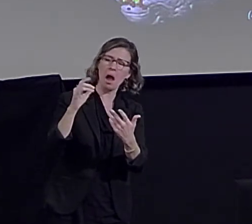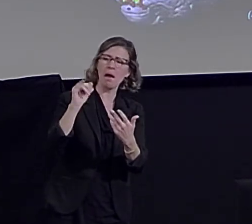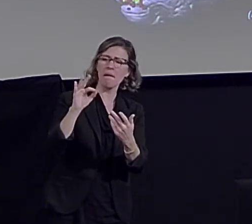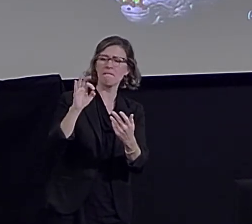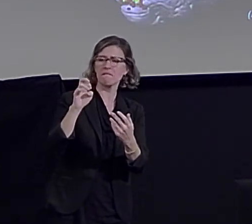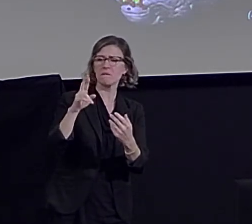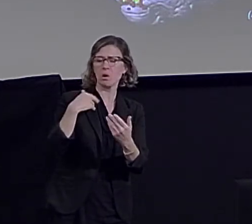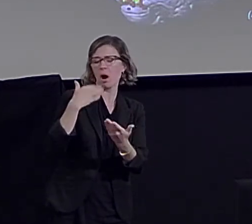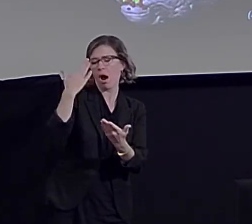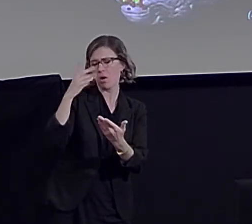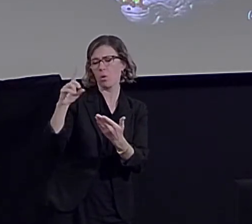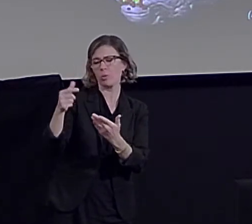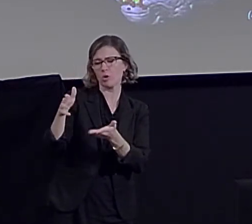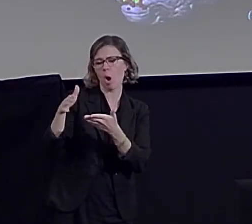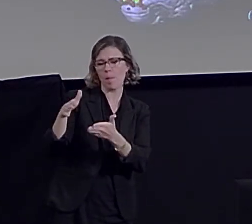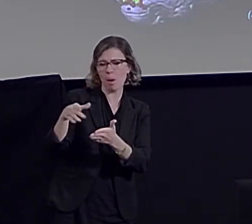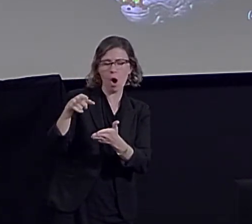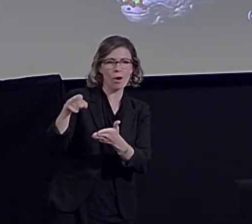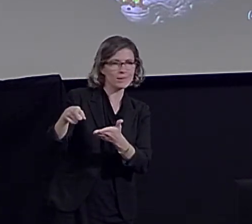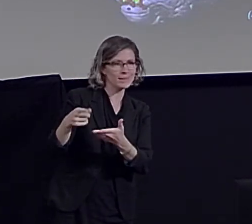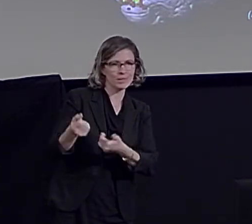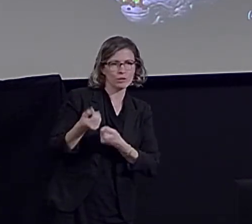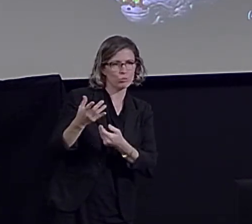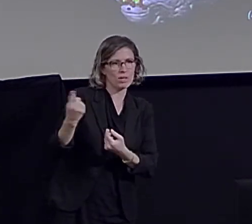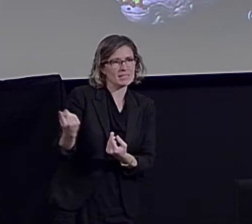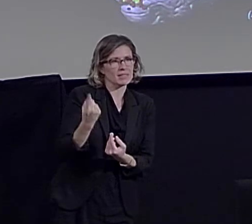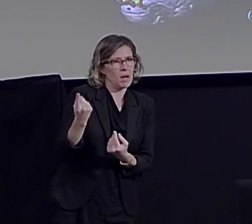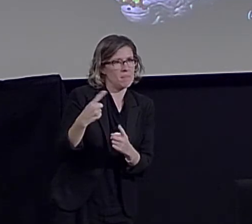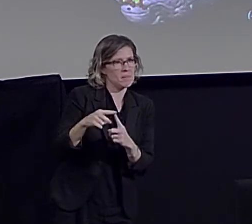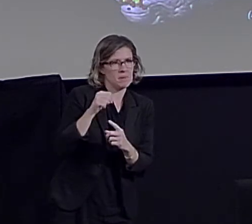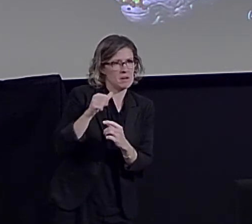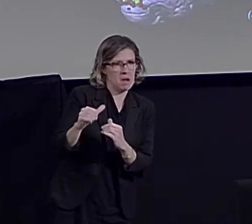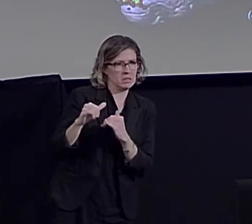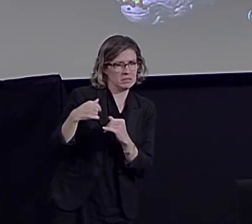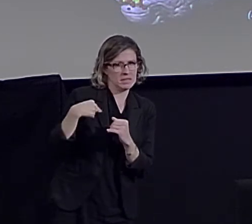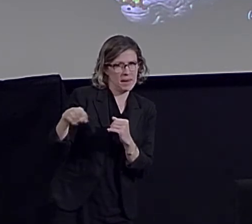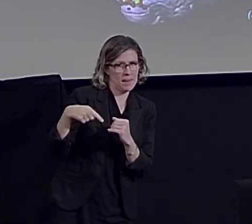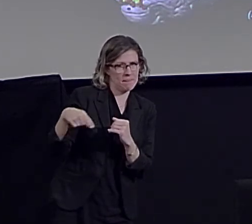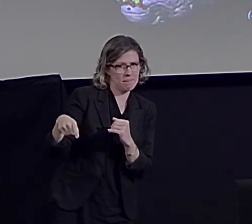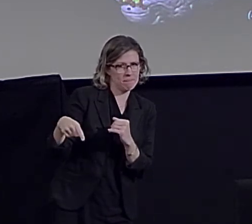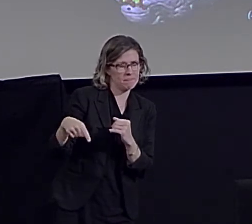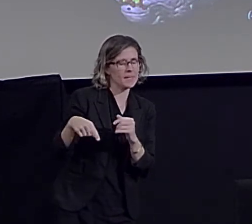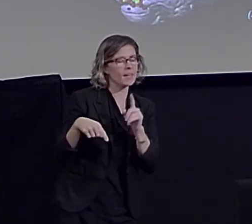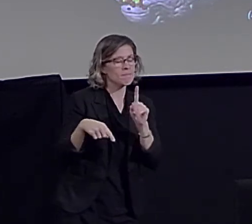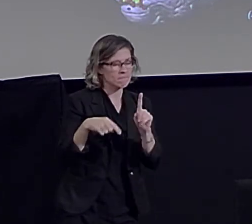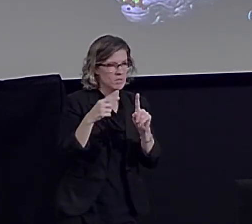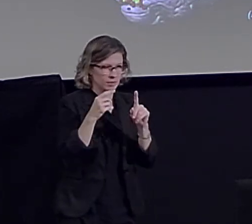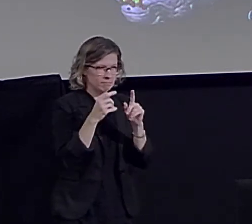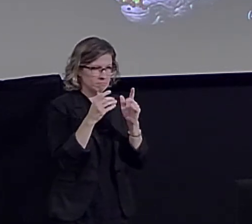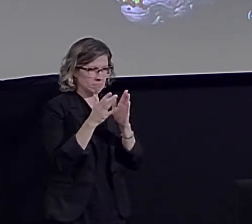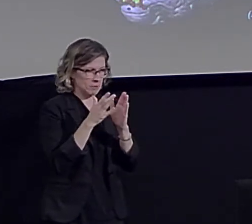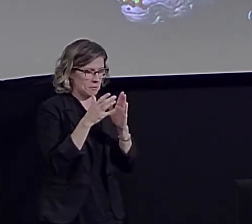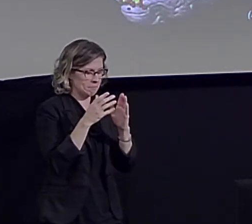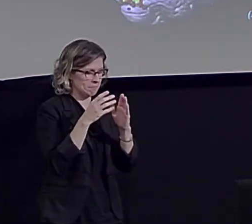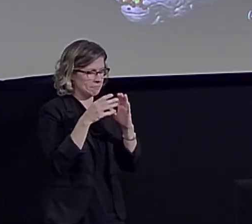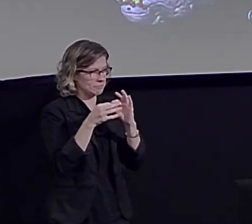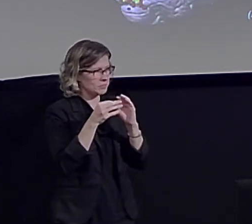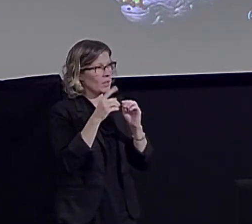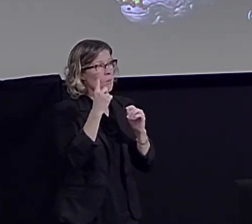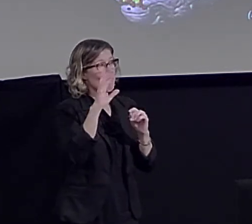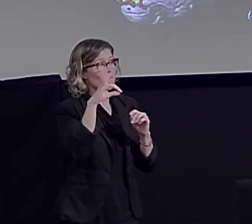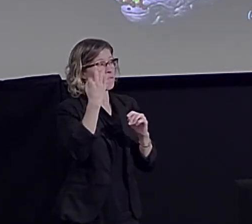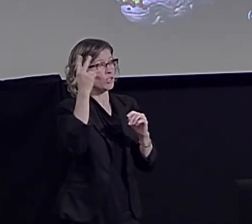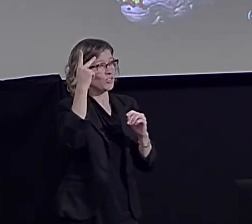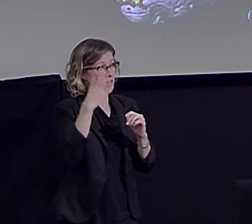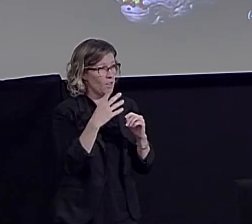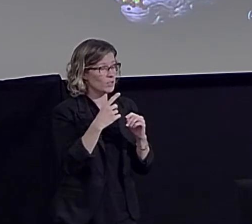when the dog is barking, he is expressing something. Just a small anecdote, a French philosopher wrote me that